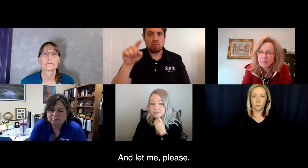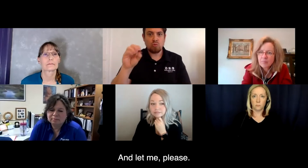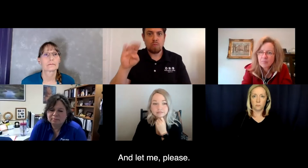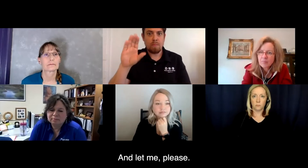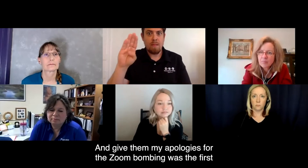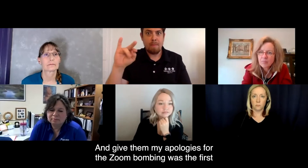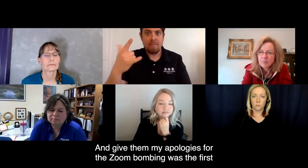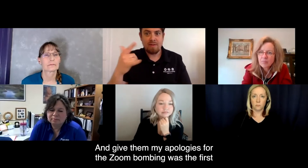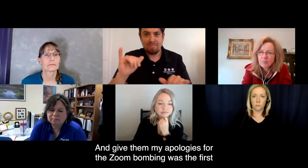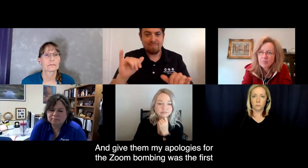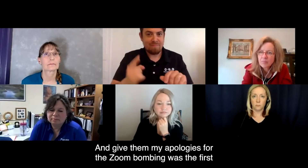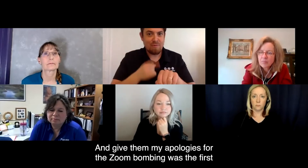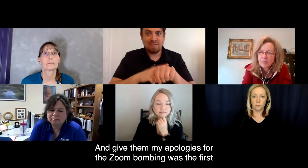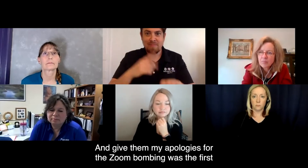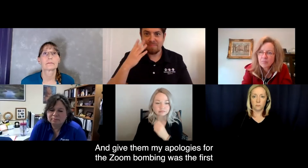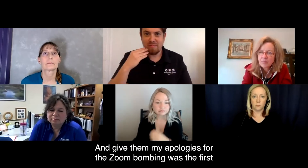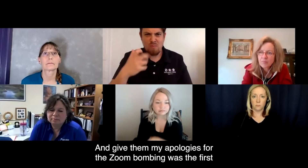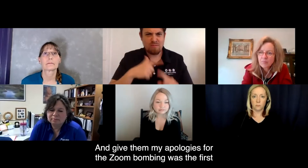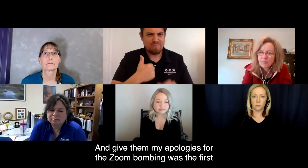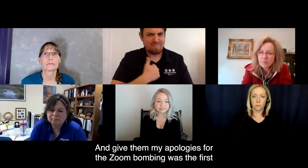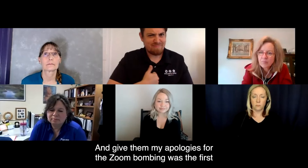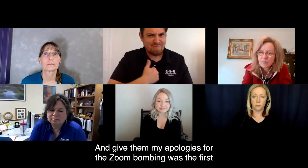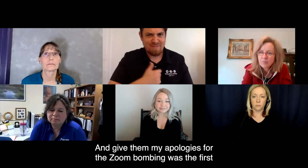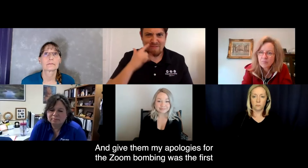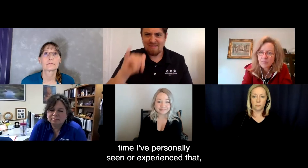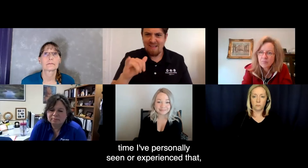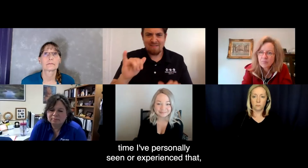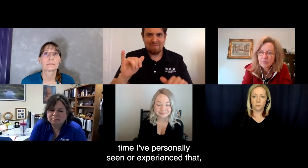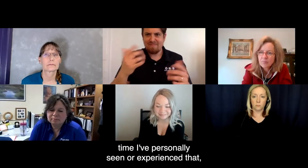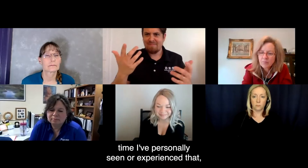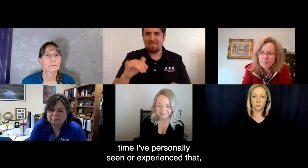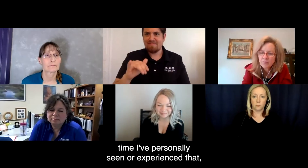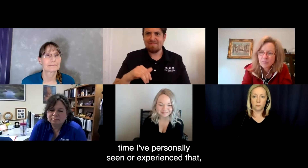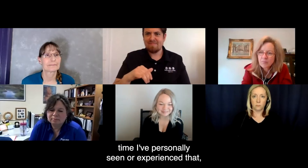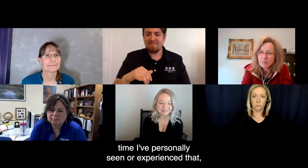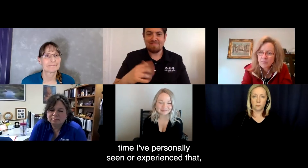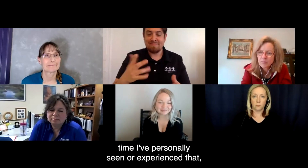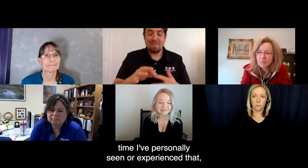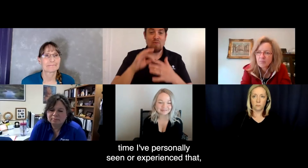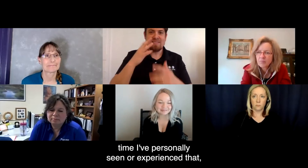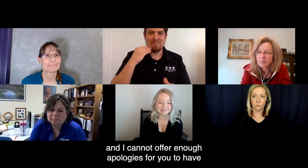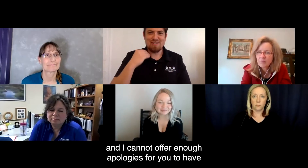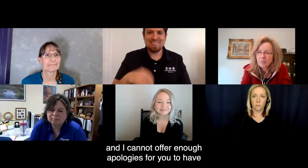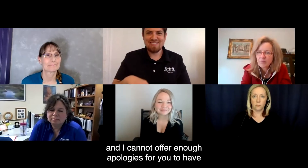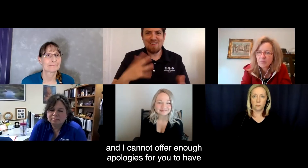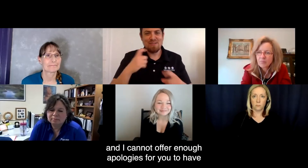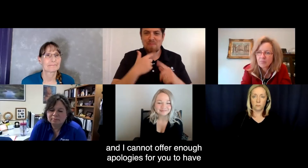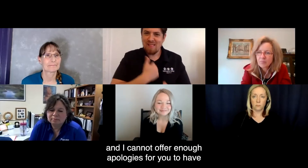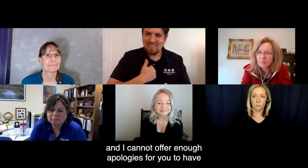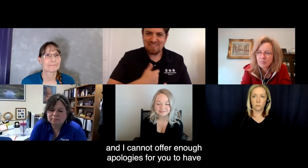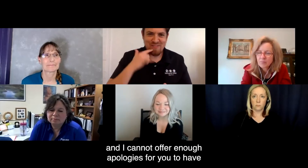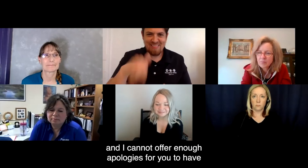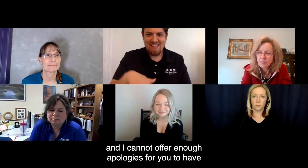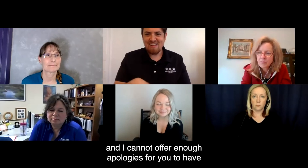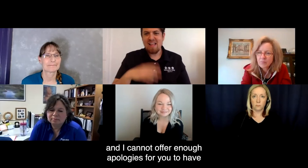me please give my apologies for the Zoom bombing. This is the first time I've personally seen or experienced that. And I cannot